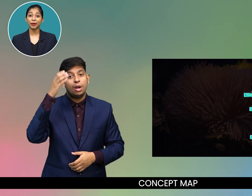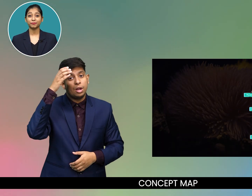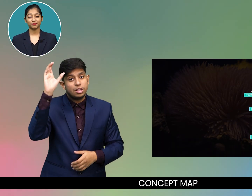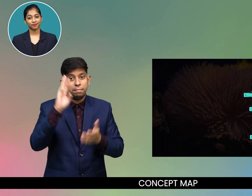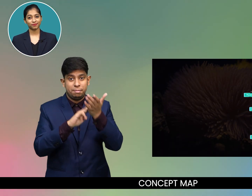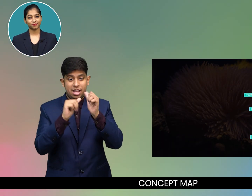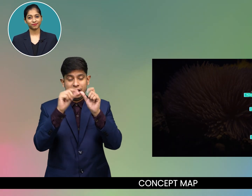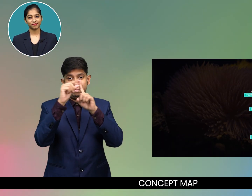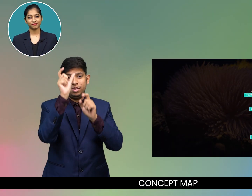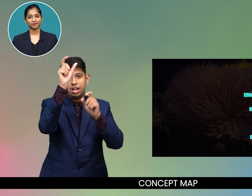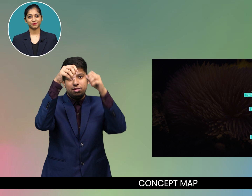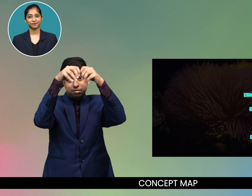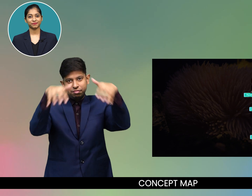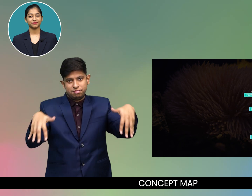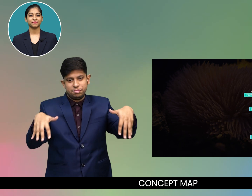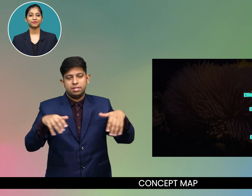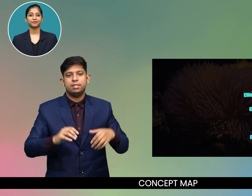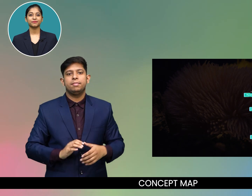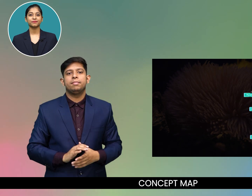concept map.